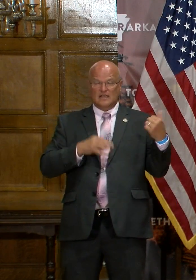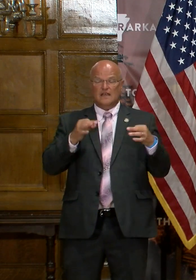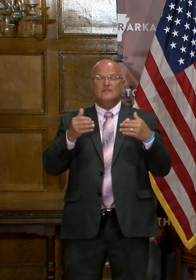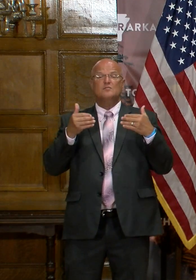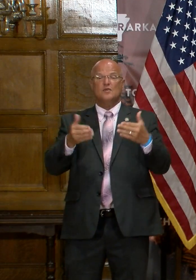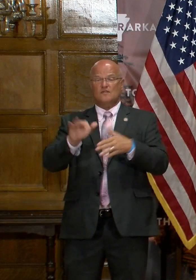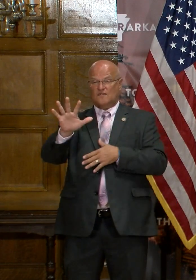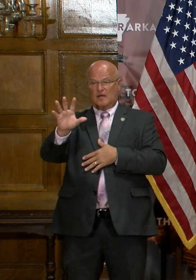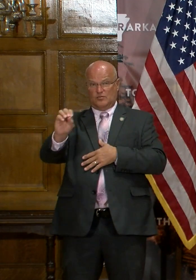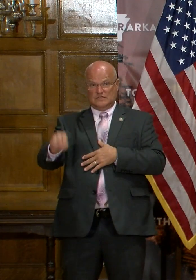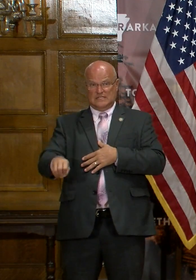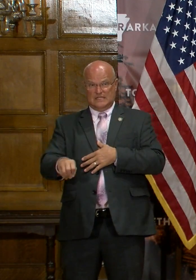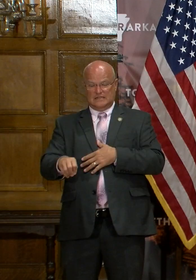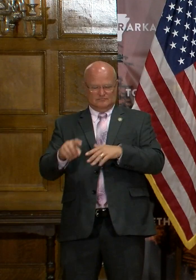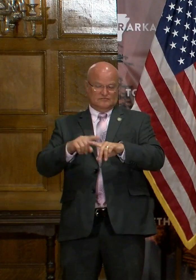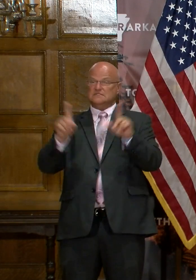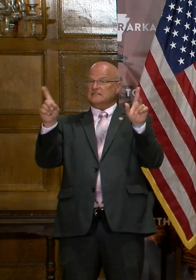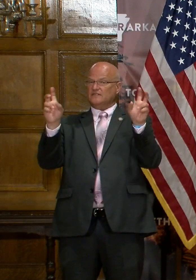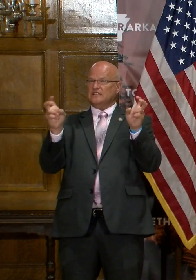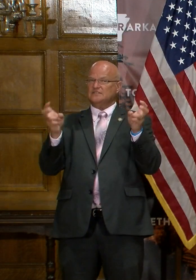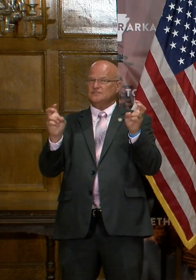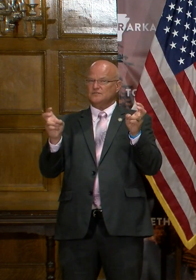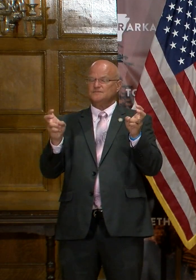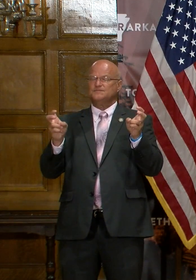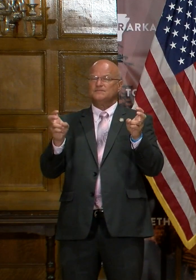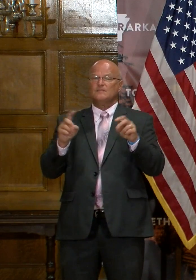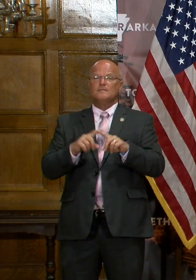If they're moving it to 5%, that's a different issue.